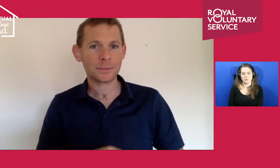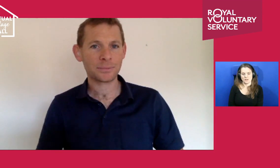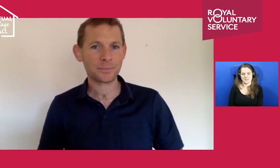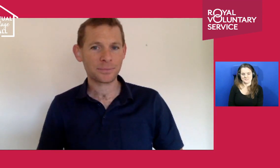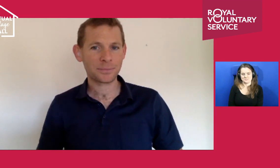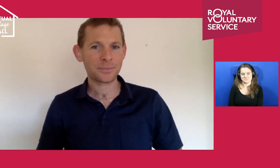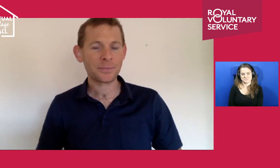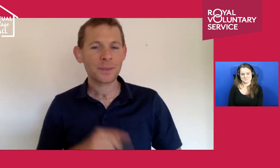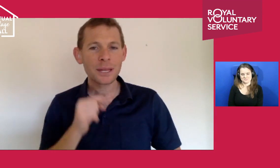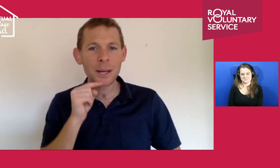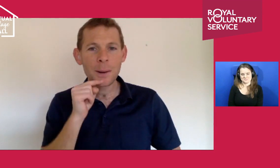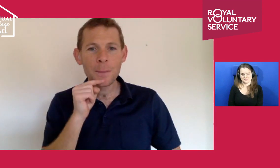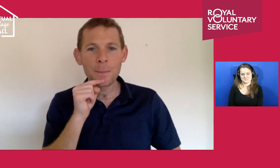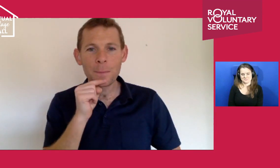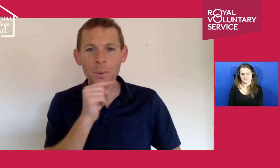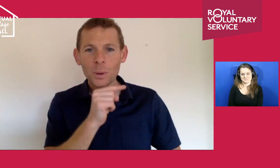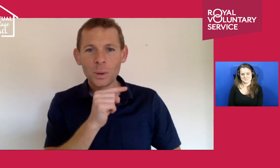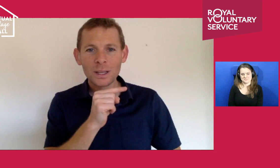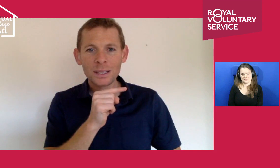Boy.